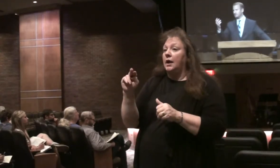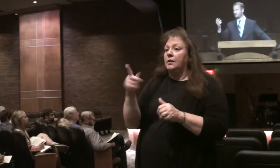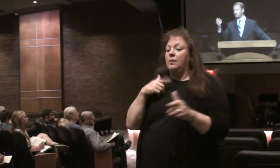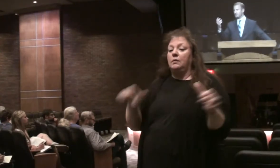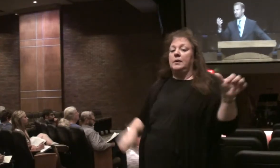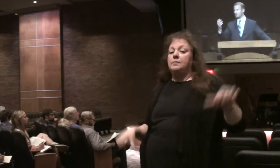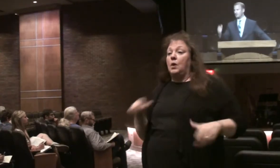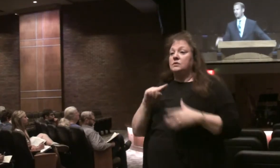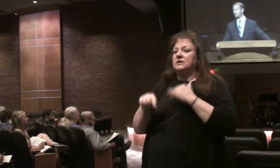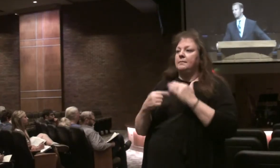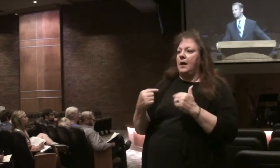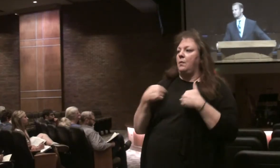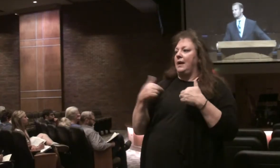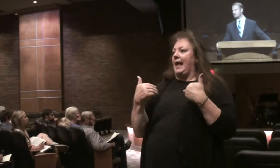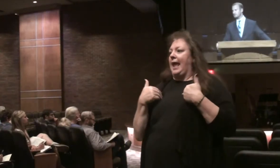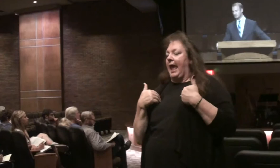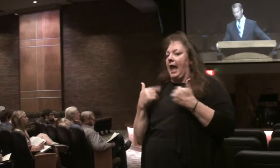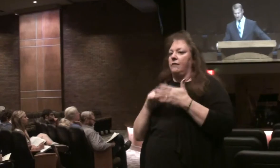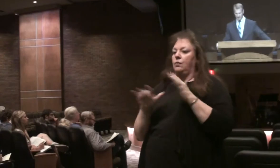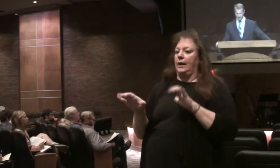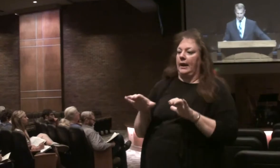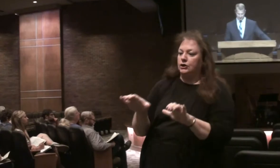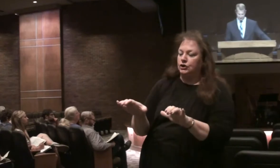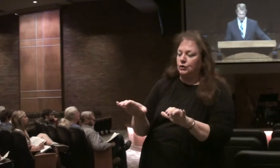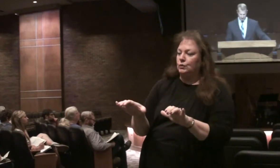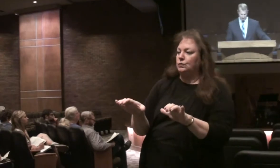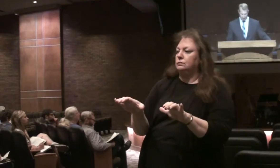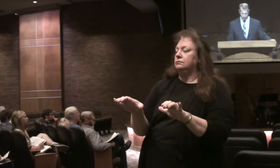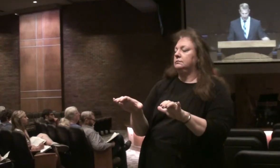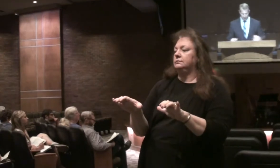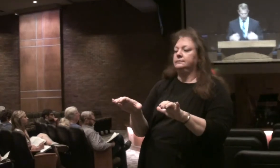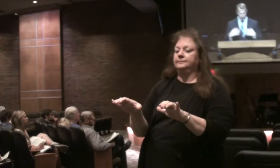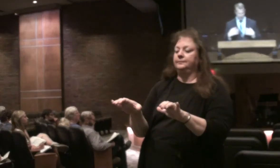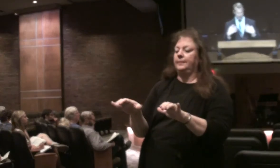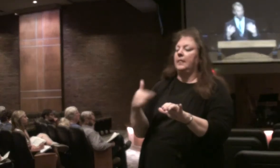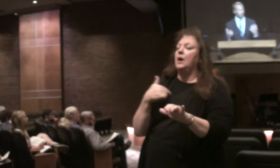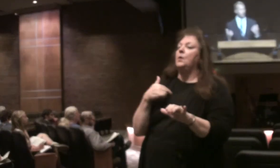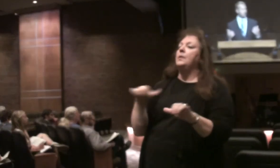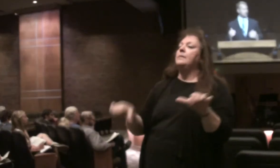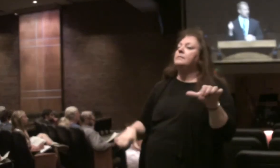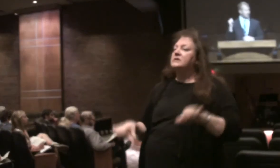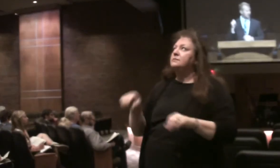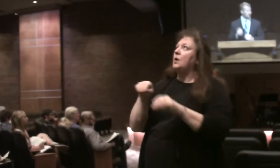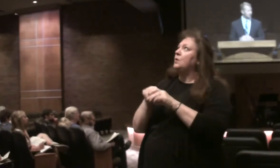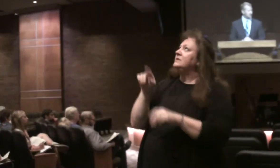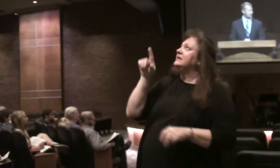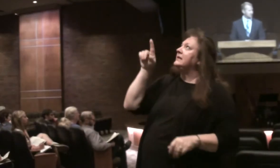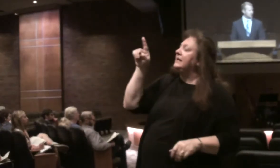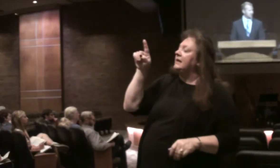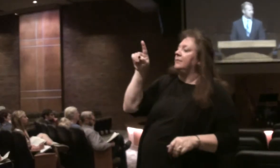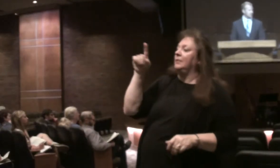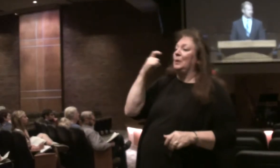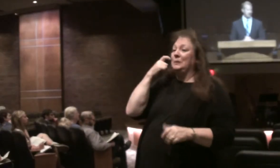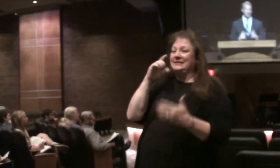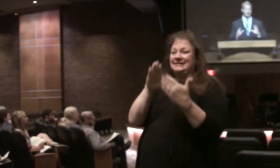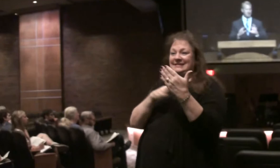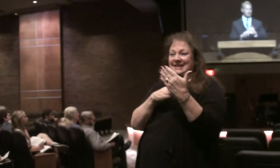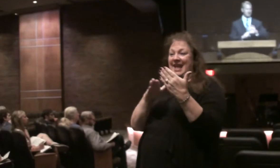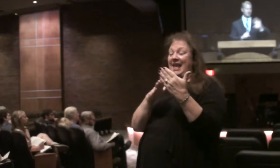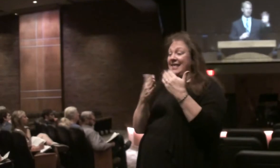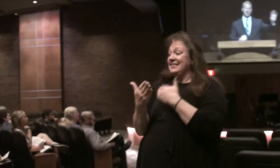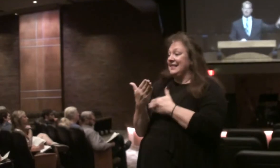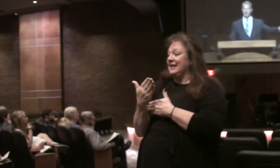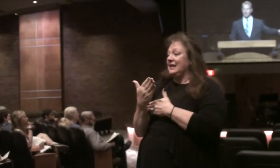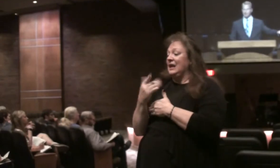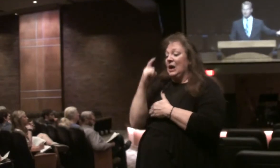life. And that's what so much of it is. We are to boast in the Lord. We sang about that a little bit this morning. Jeremiah says,